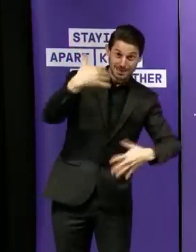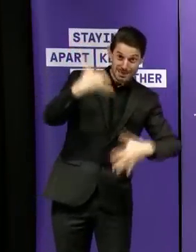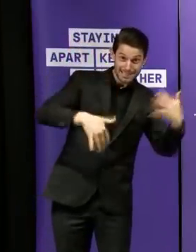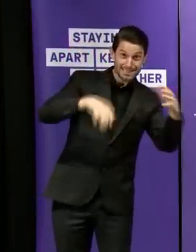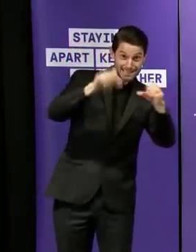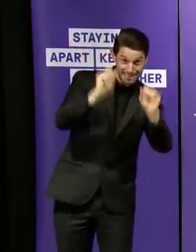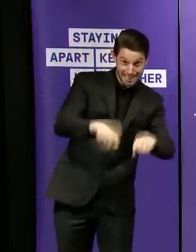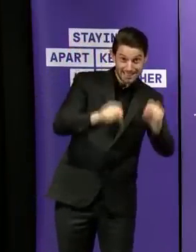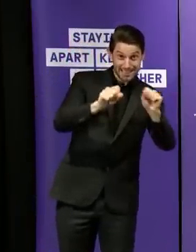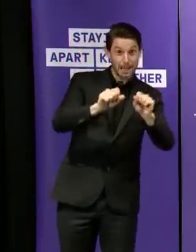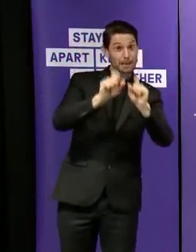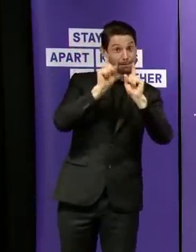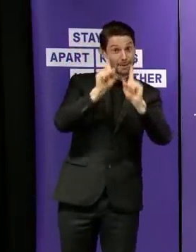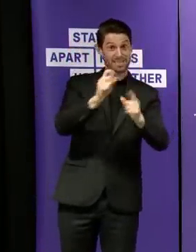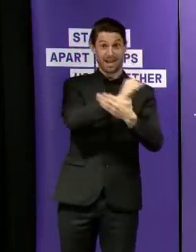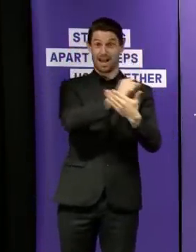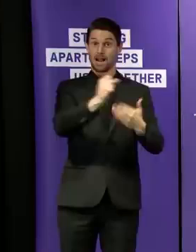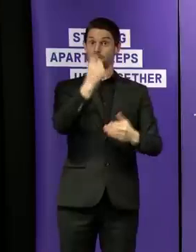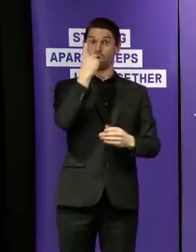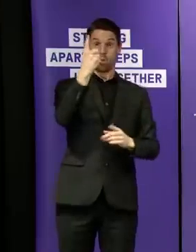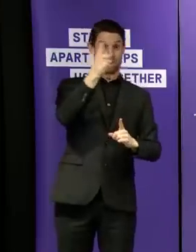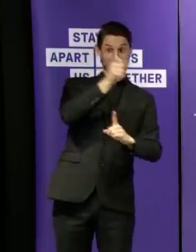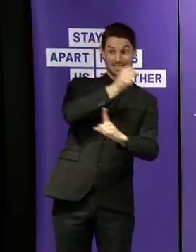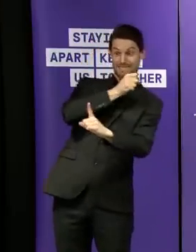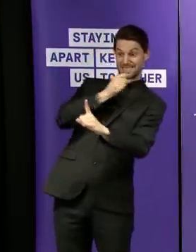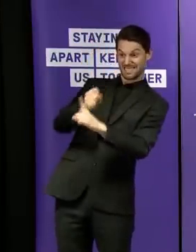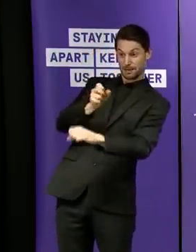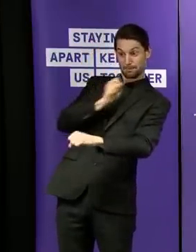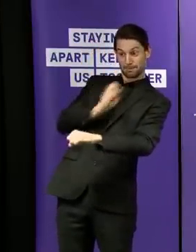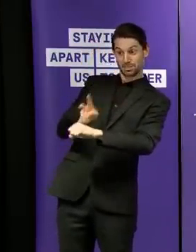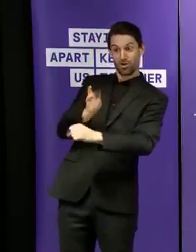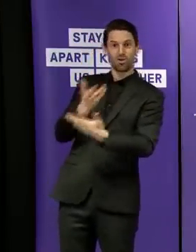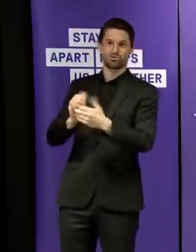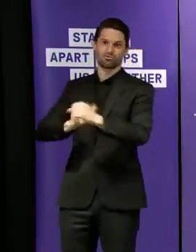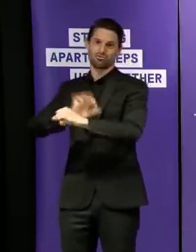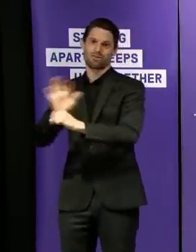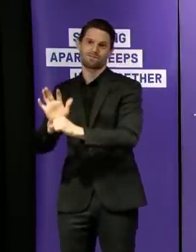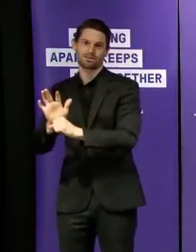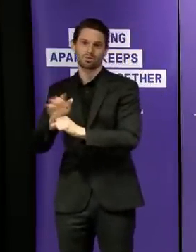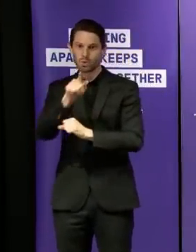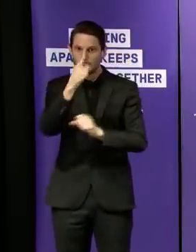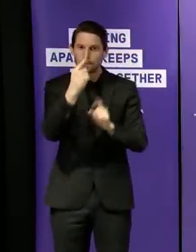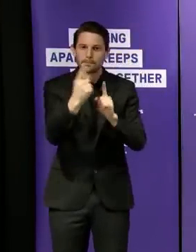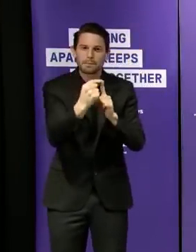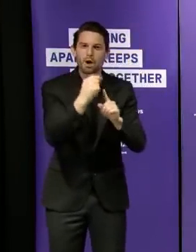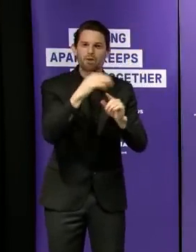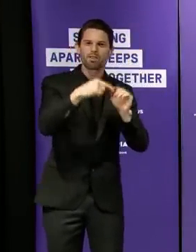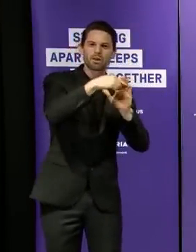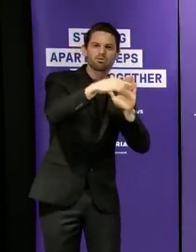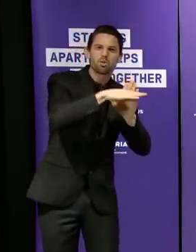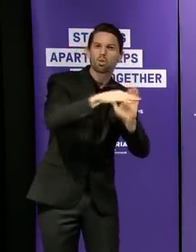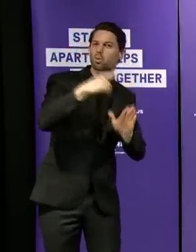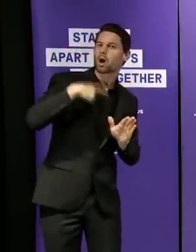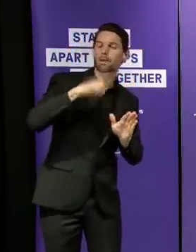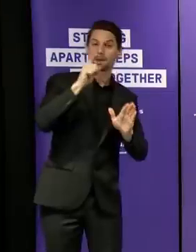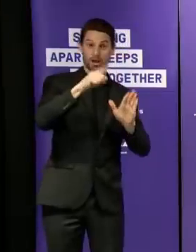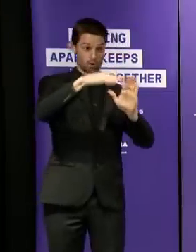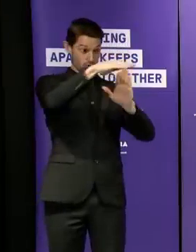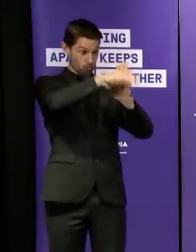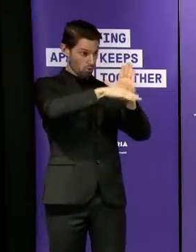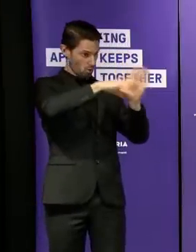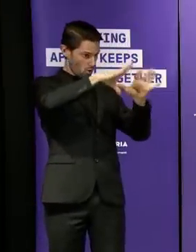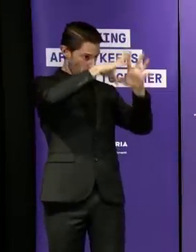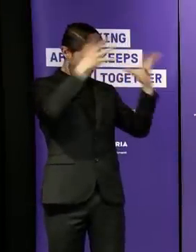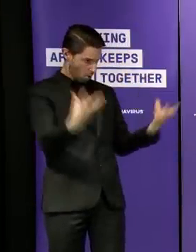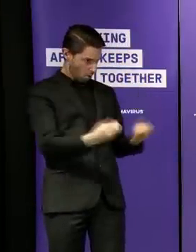I cannot attribute a percentage dividend to every single item in the package. That's the nature of how packages work. They're a package